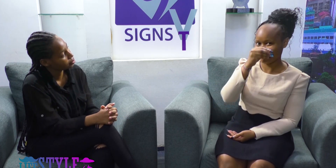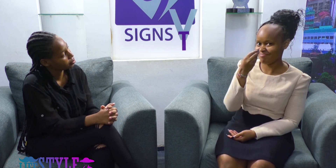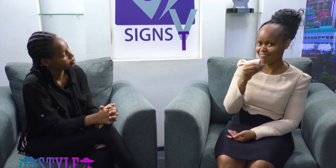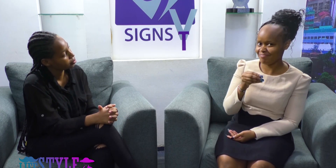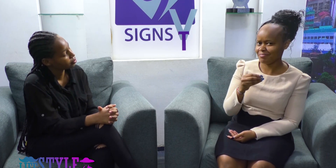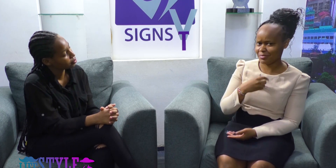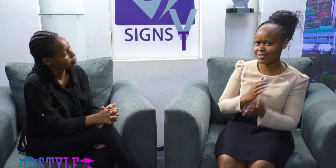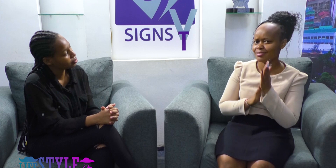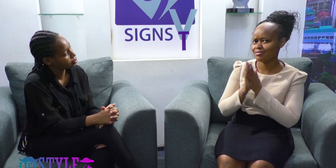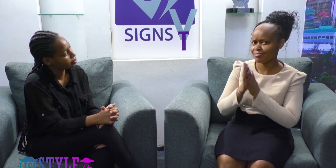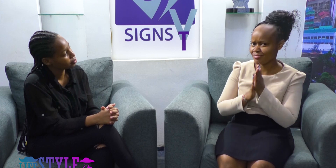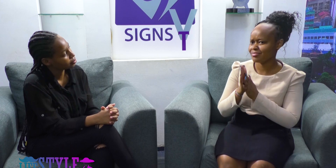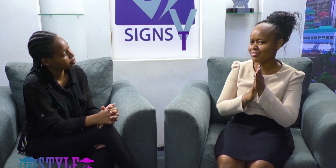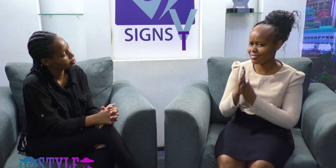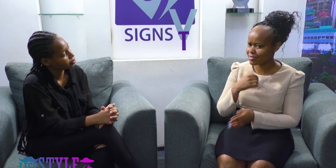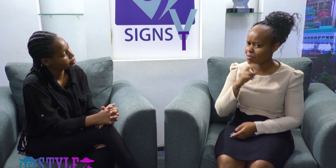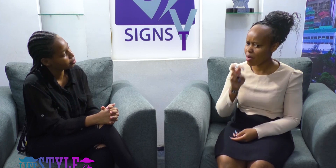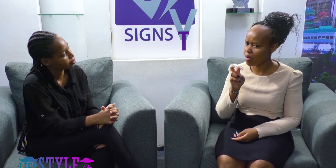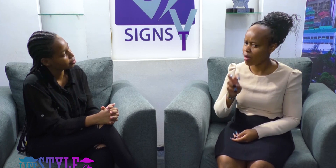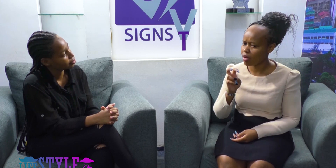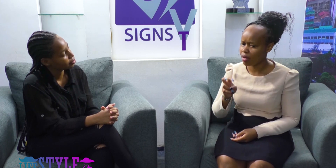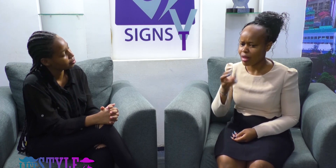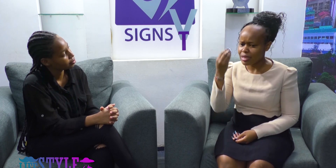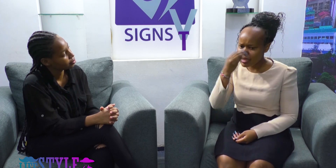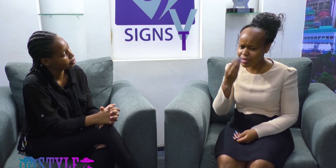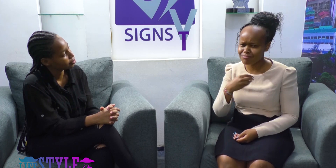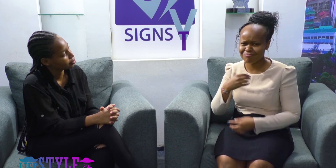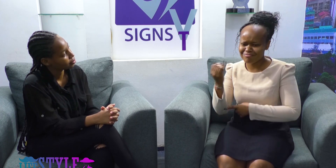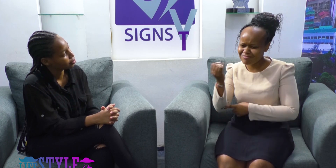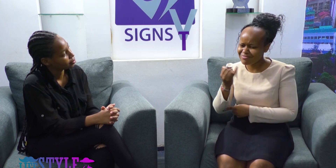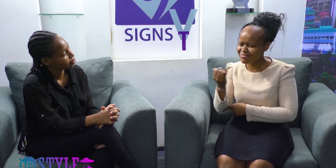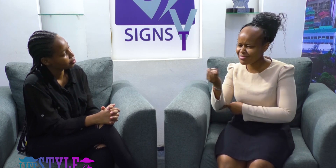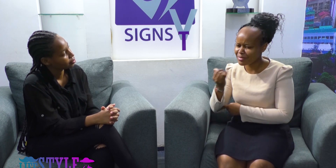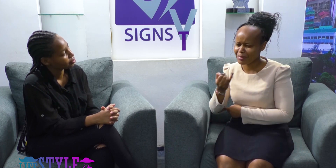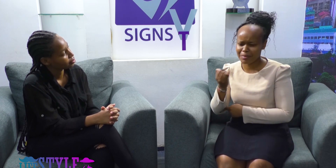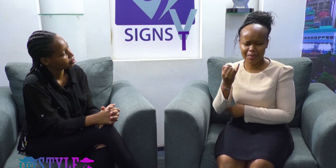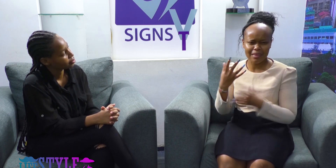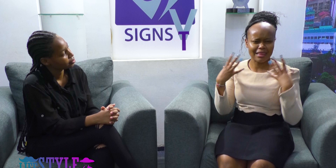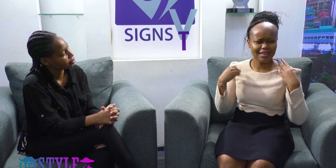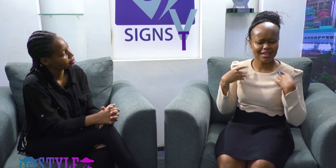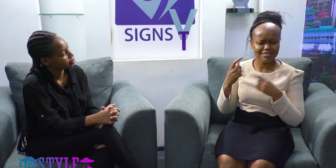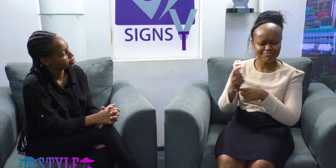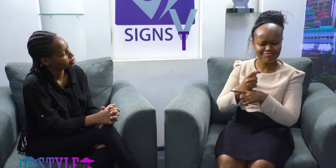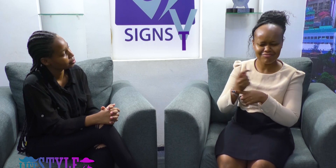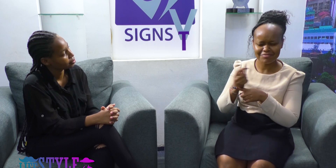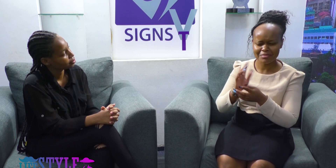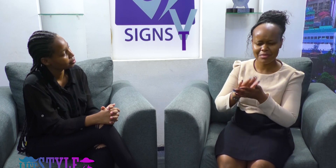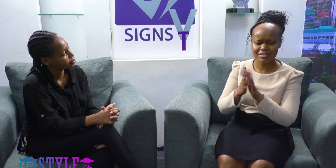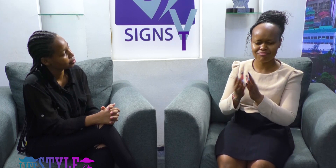makeup, manicure and pedicure. But I was mostly interested in makeup,